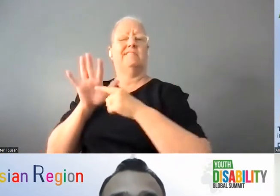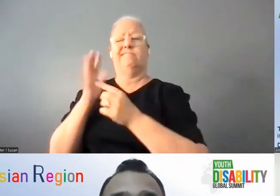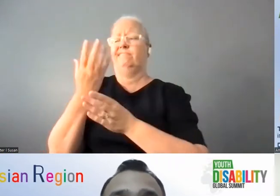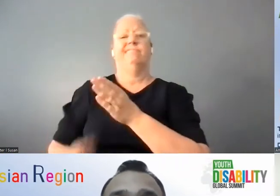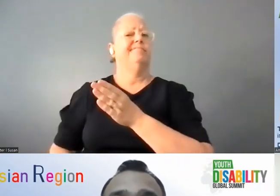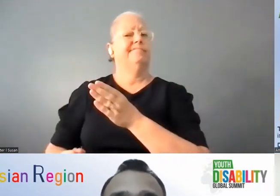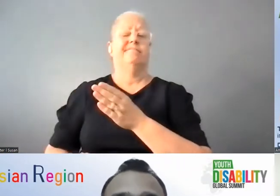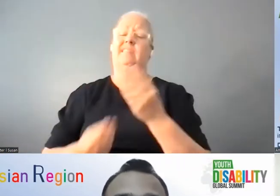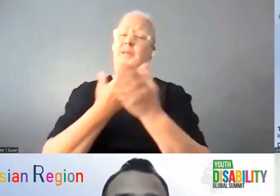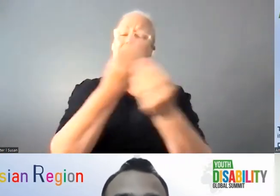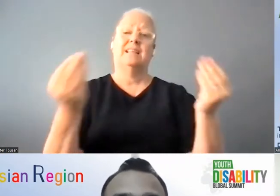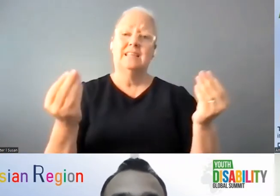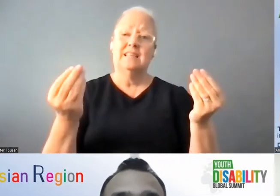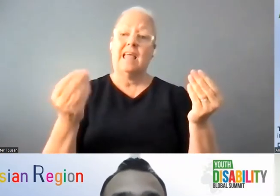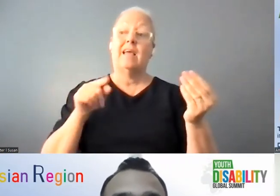In the context of the human rights and inclusion,